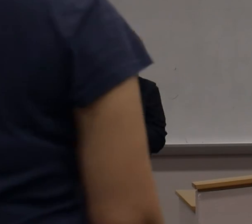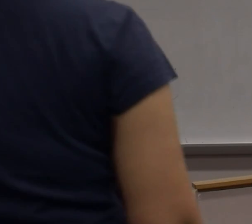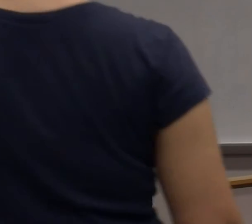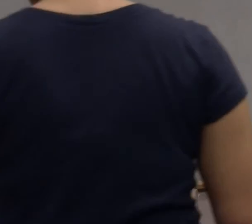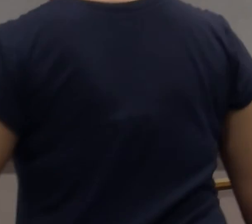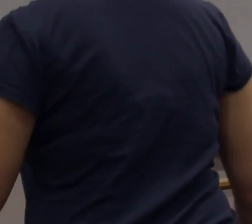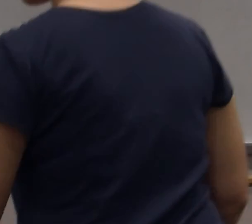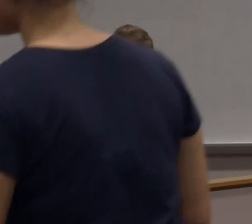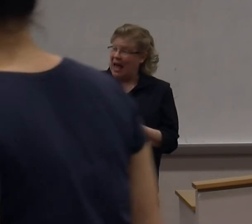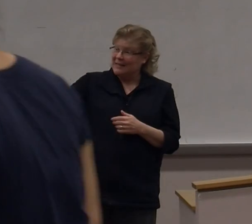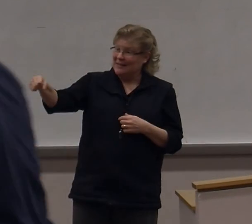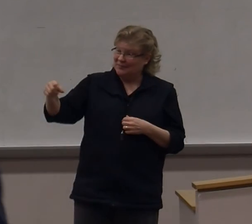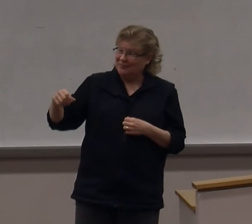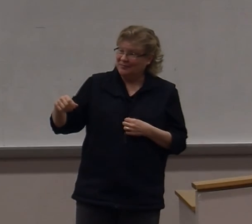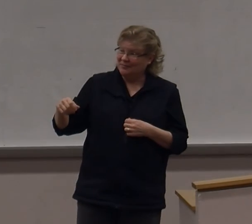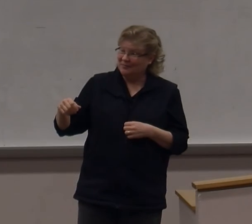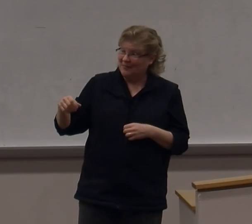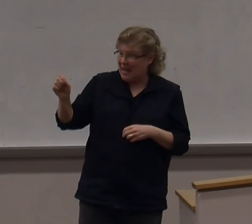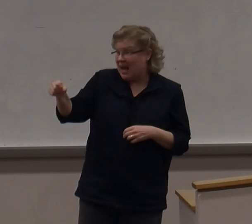Well, yes.